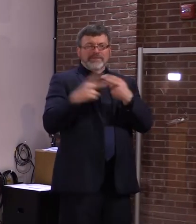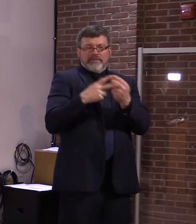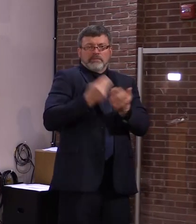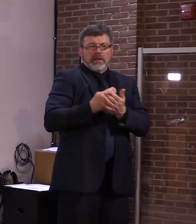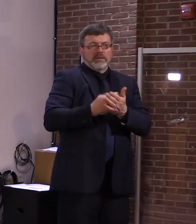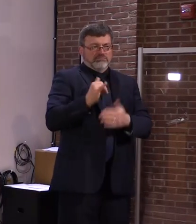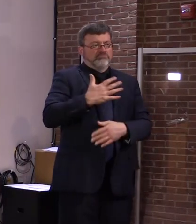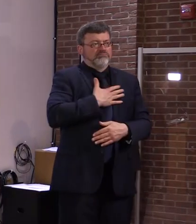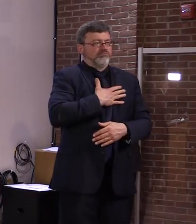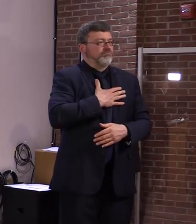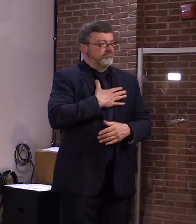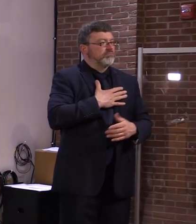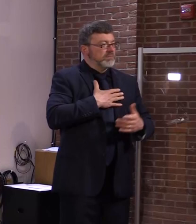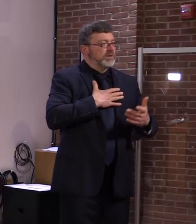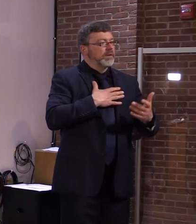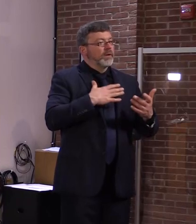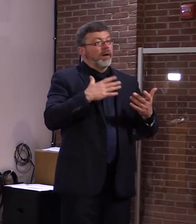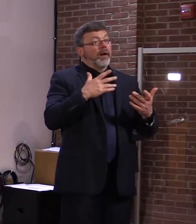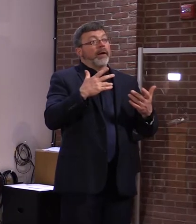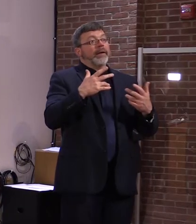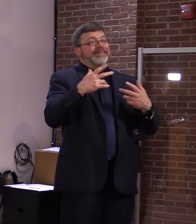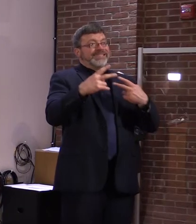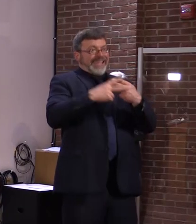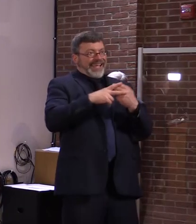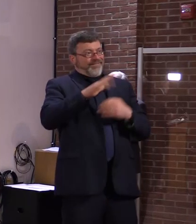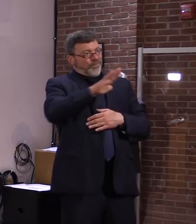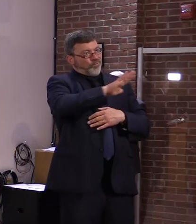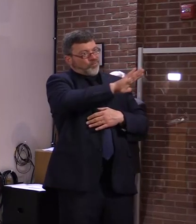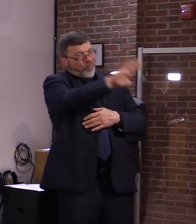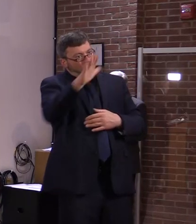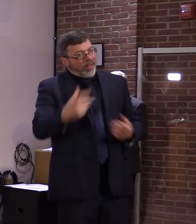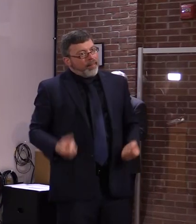dollars in the process.